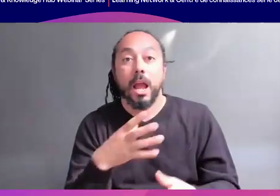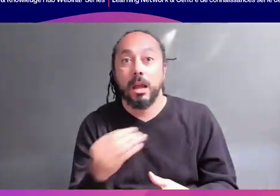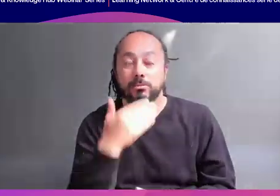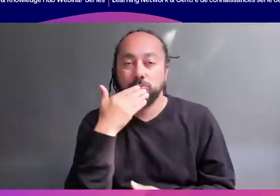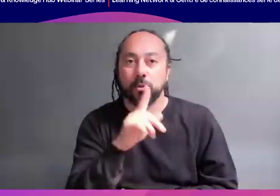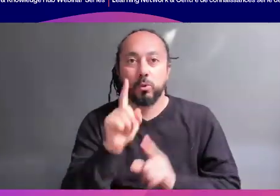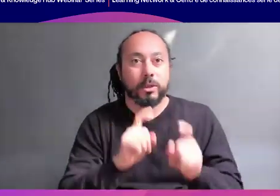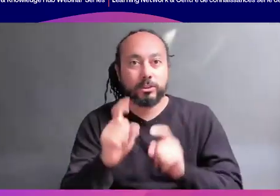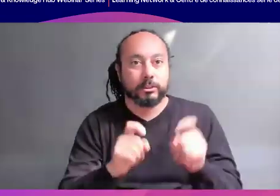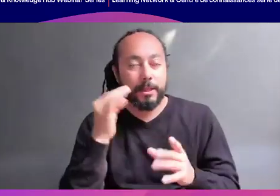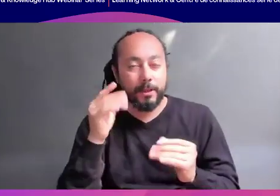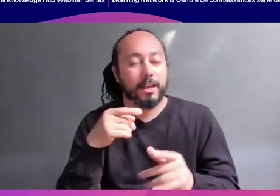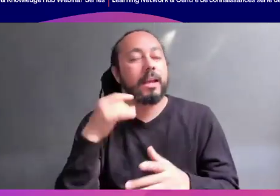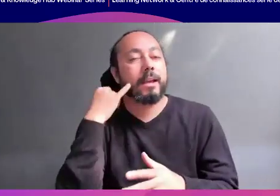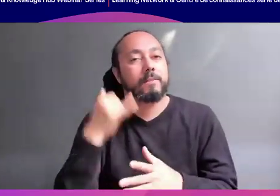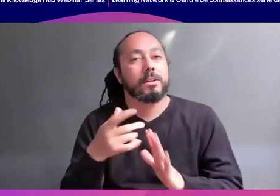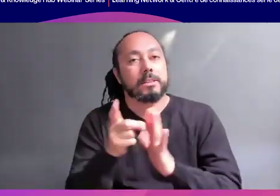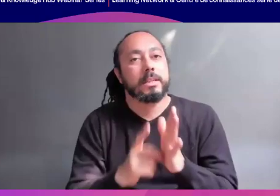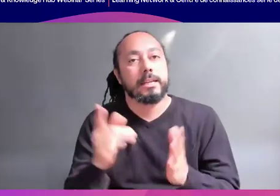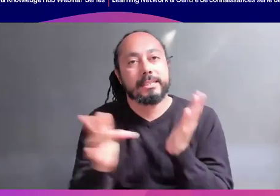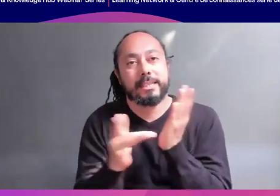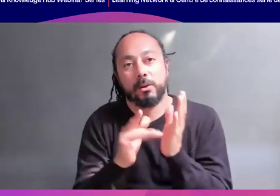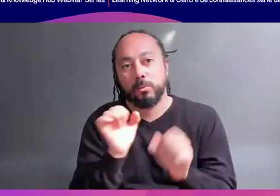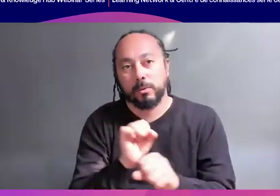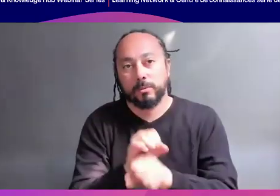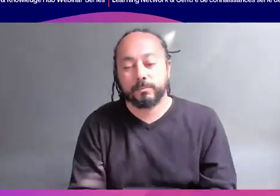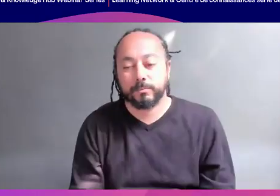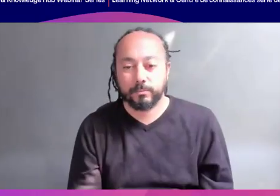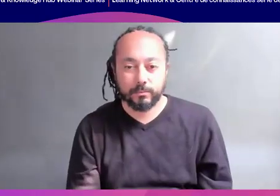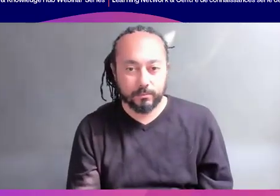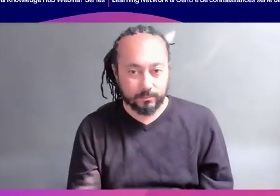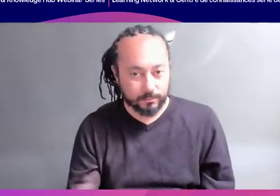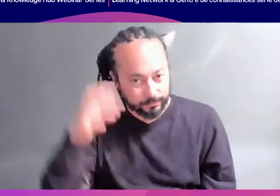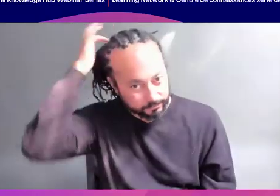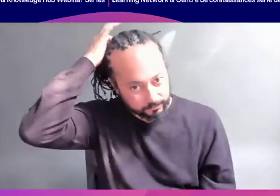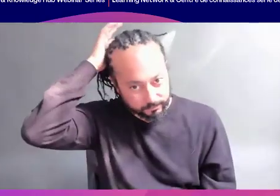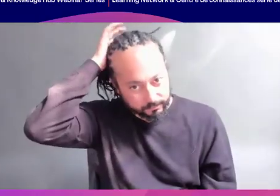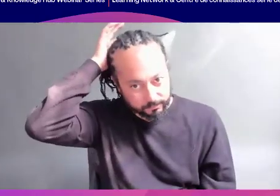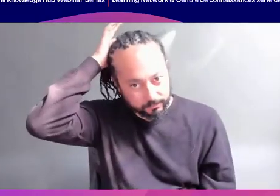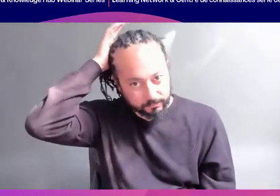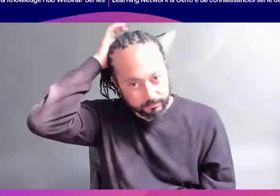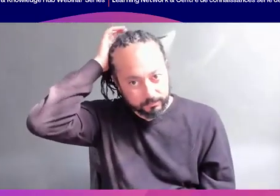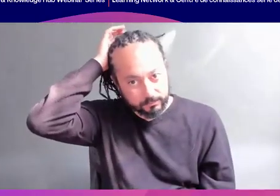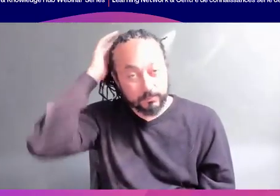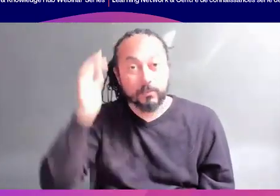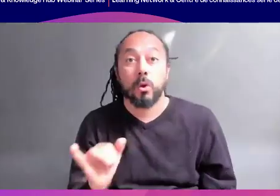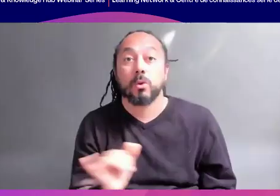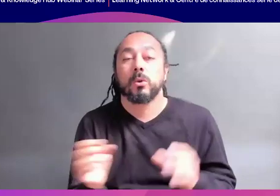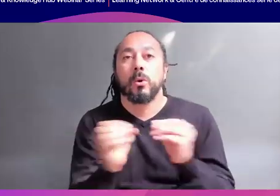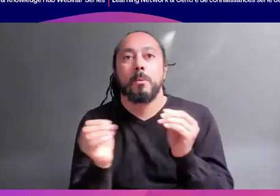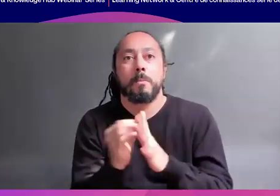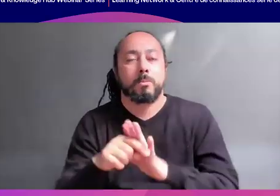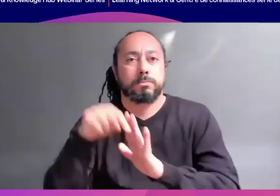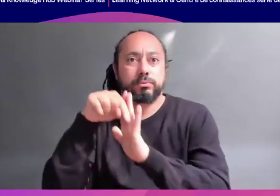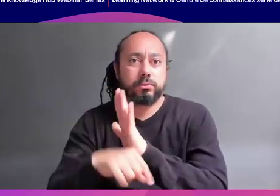to ask when designing tech-based work. And then I'll just touch on a few broader tensions as well.